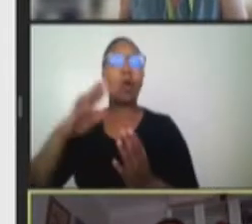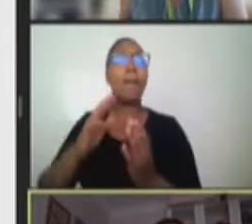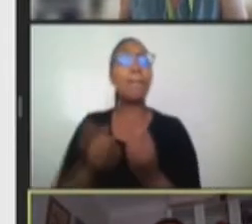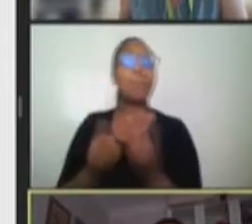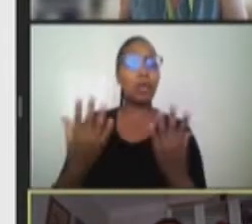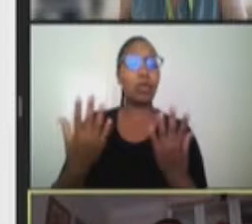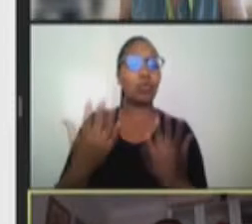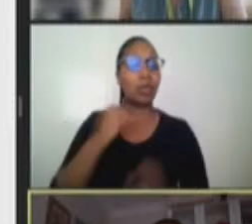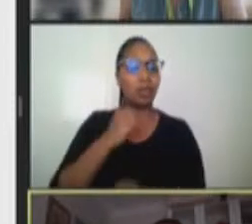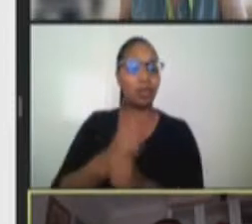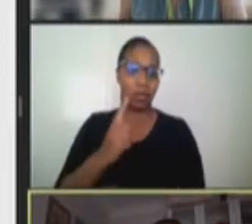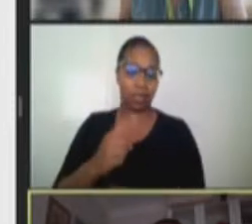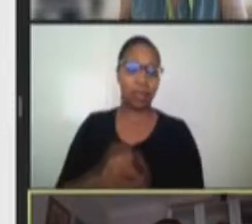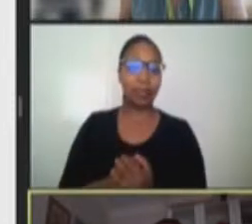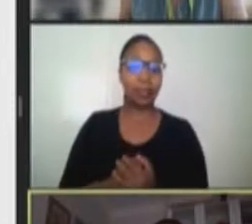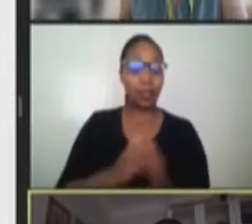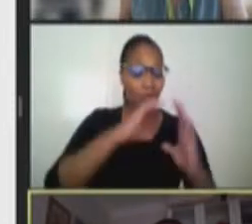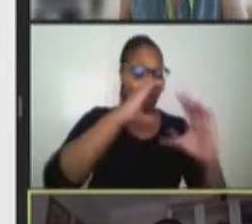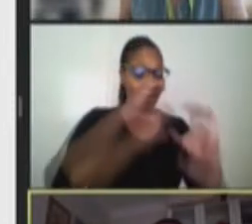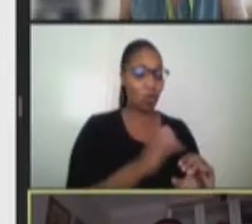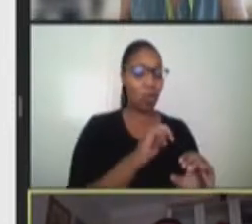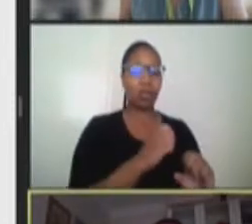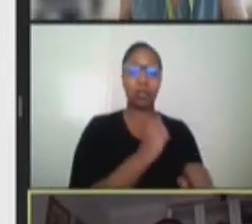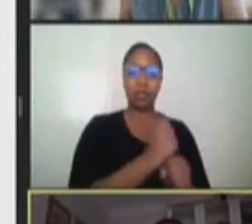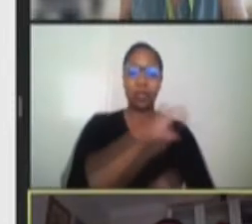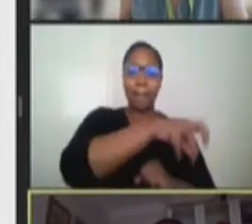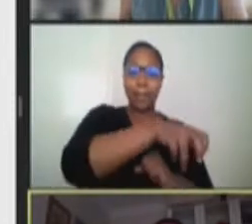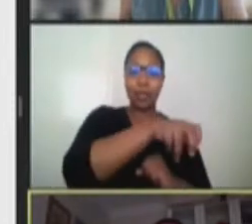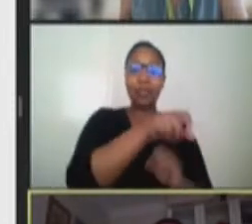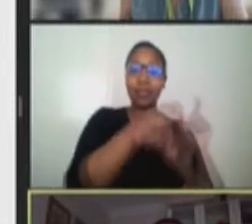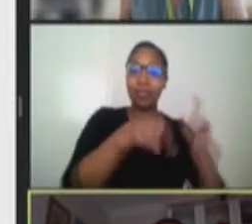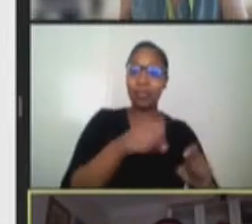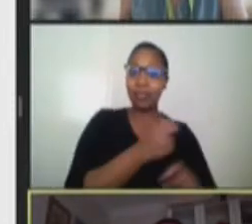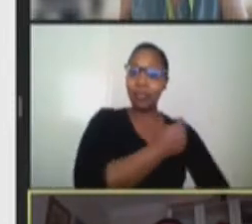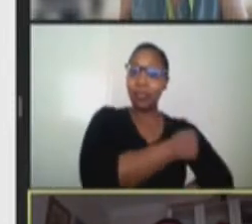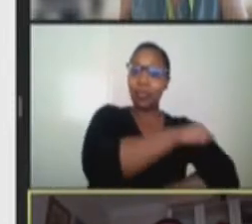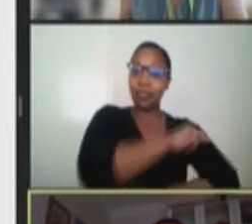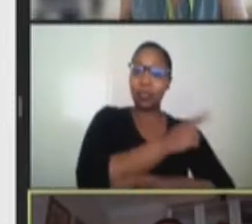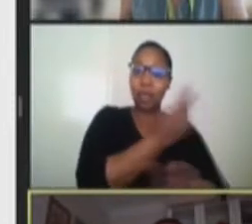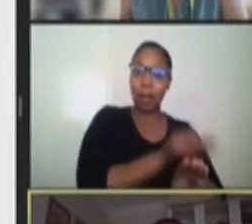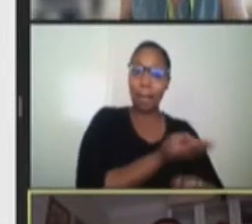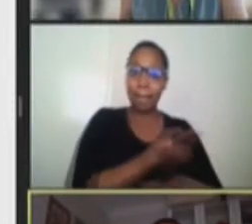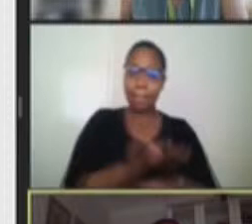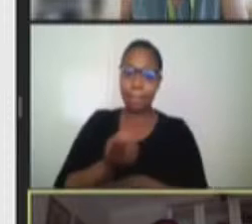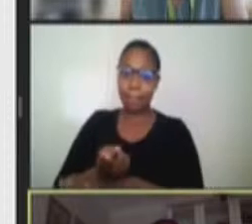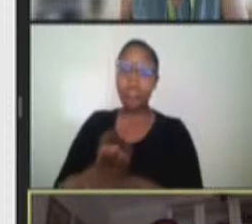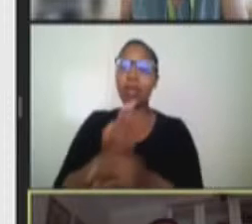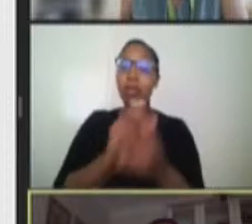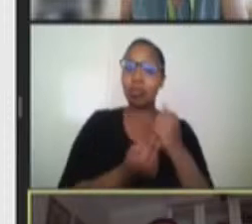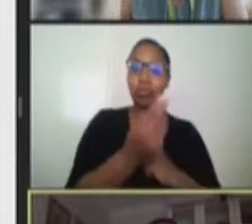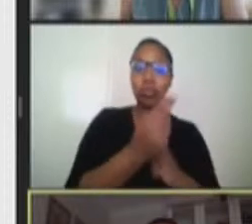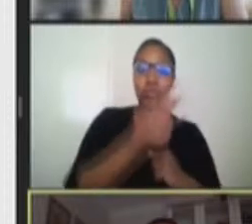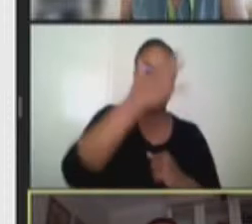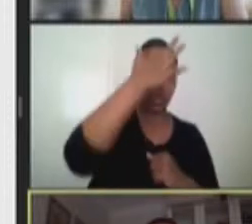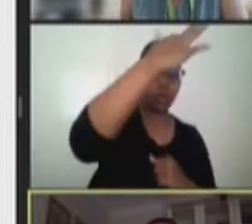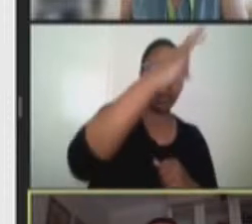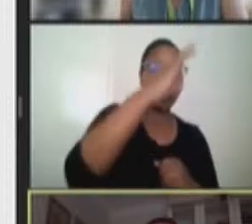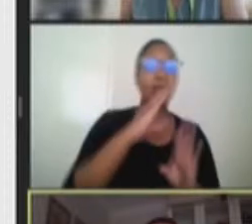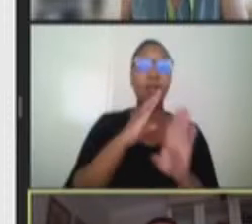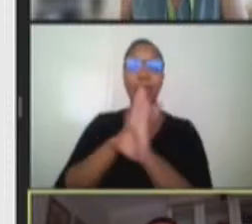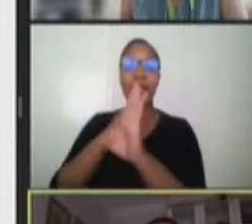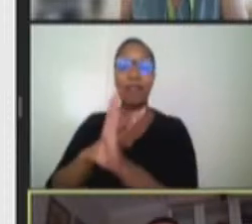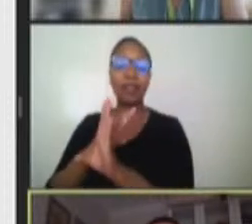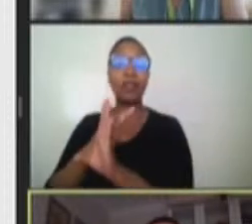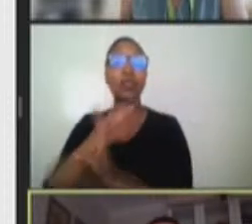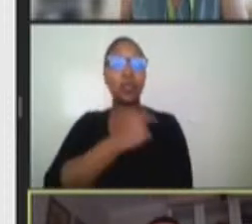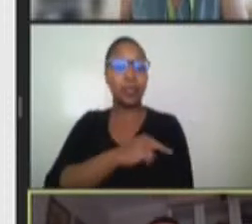Gauteng's admissions, you can see in this resurgence an increase in both the public and the private sector. And on the right, you can see the